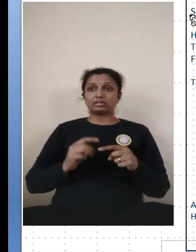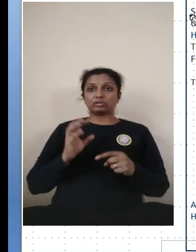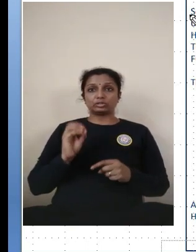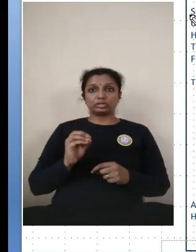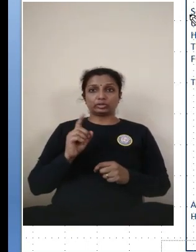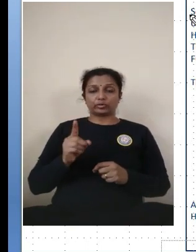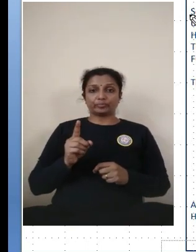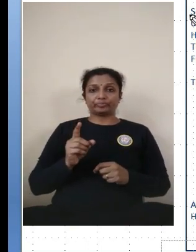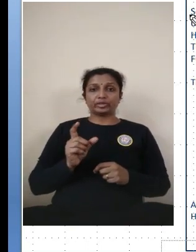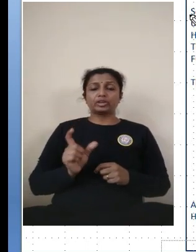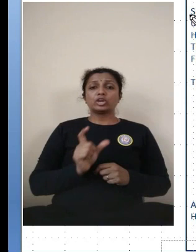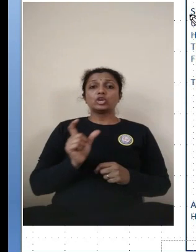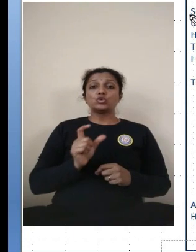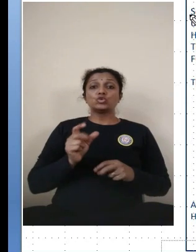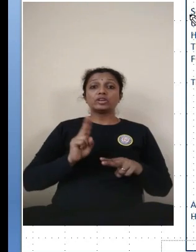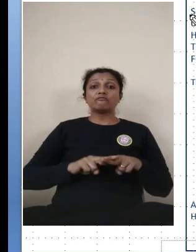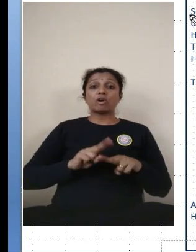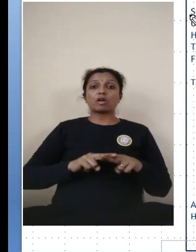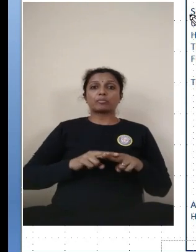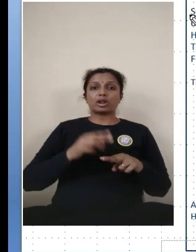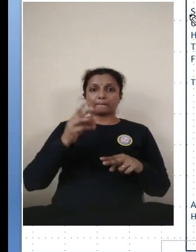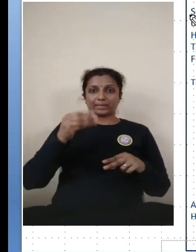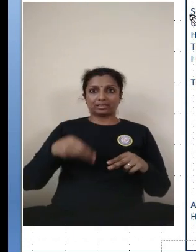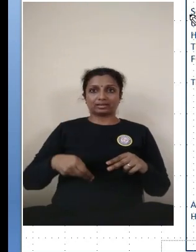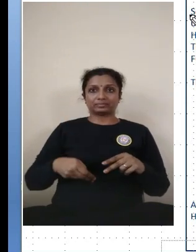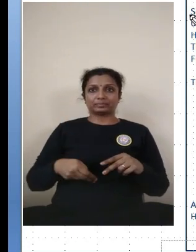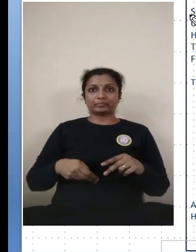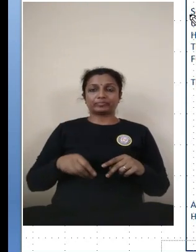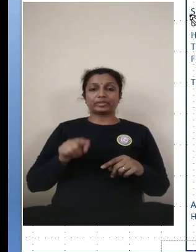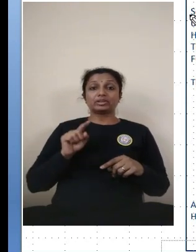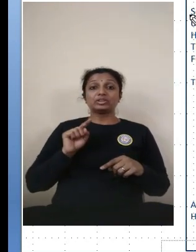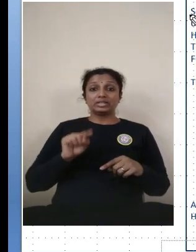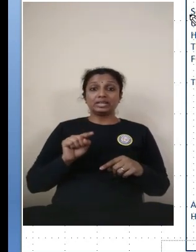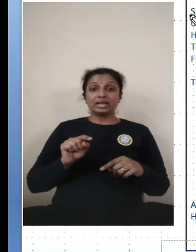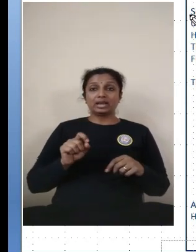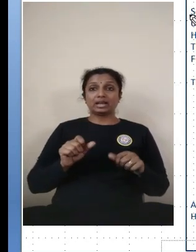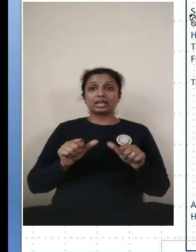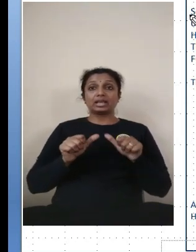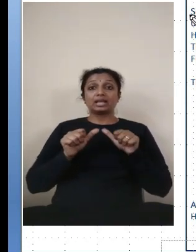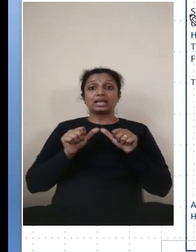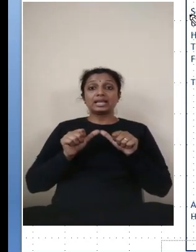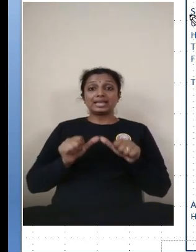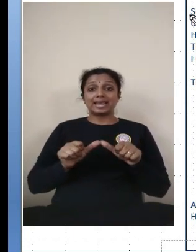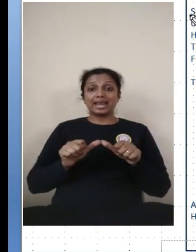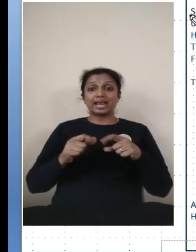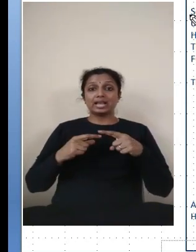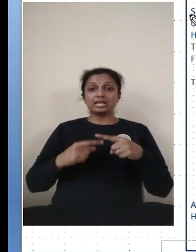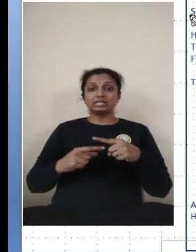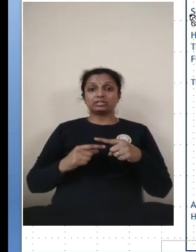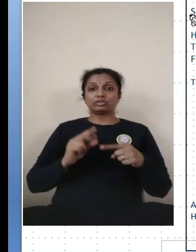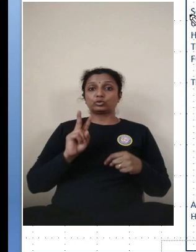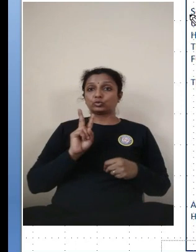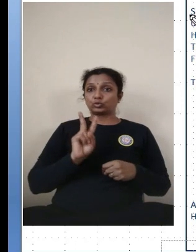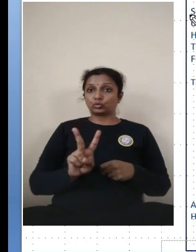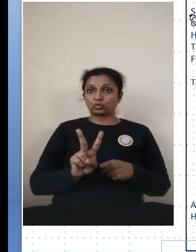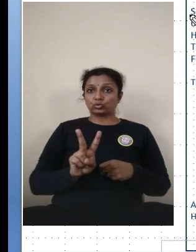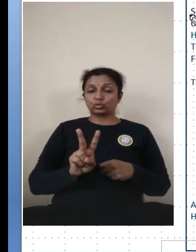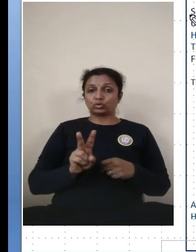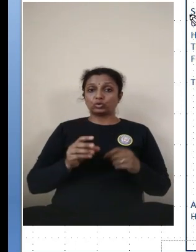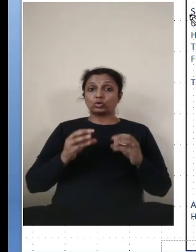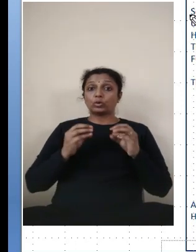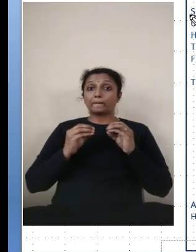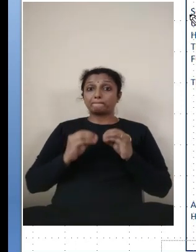2x squared minus 7x plus 3 is equal to 0 using the formula. You must compare this with standard